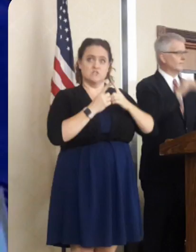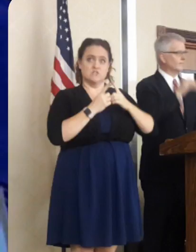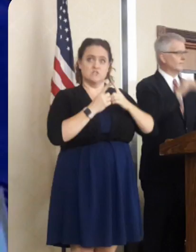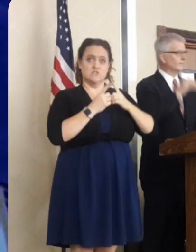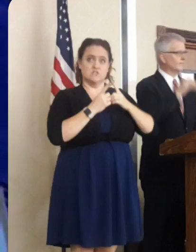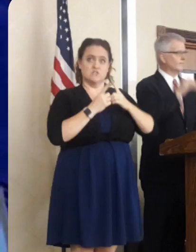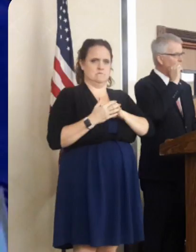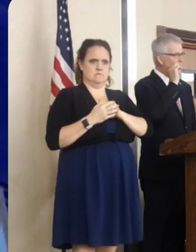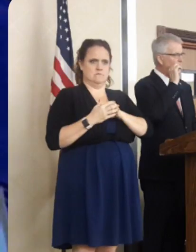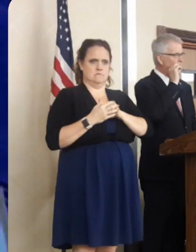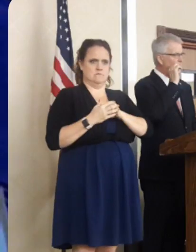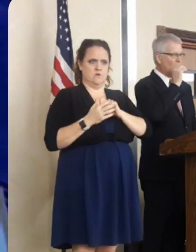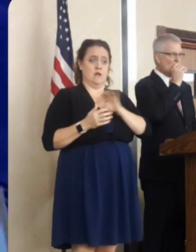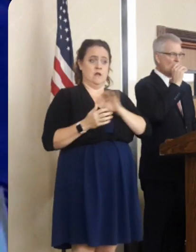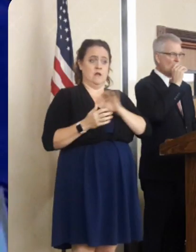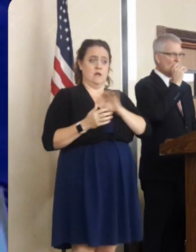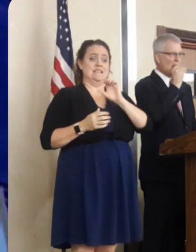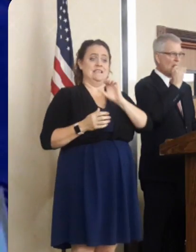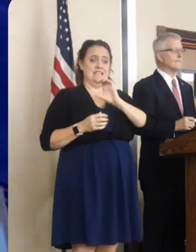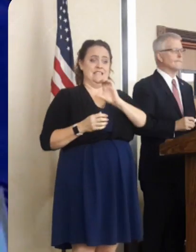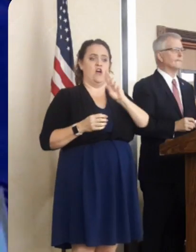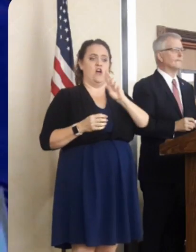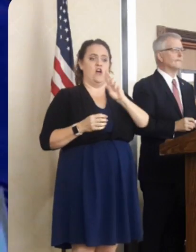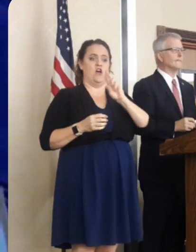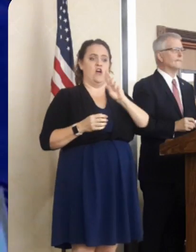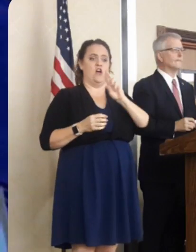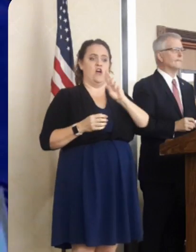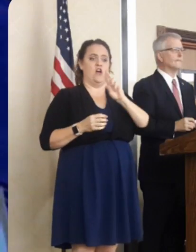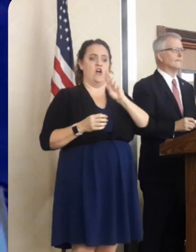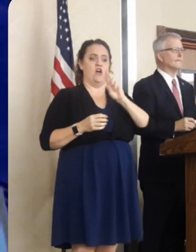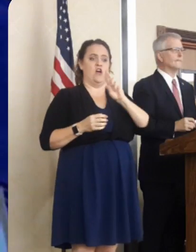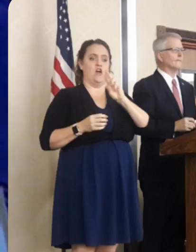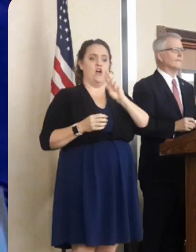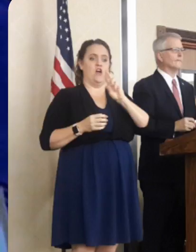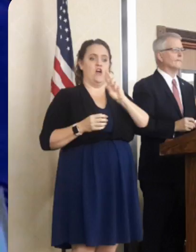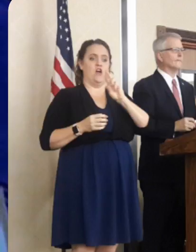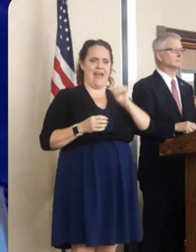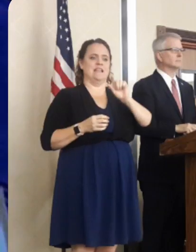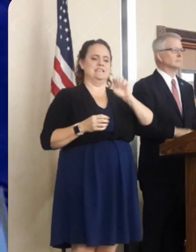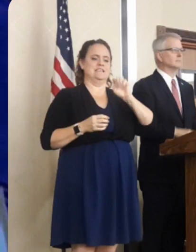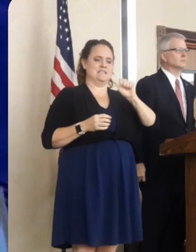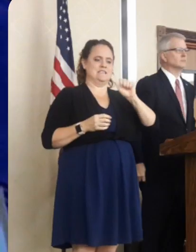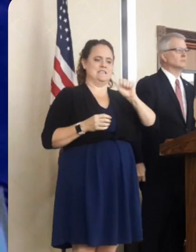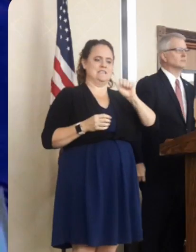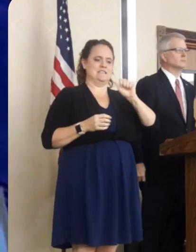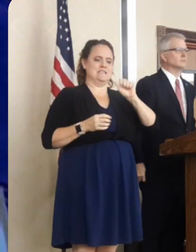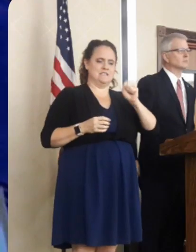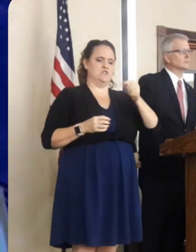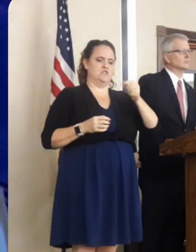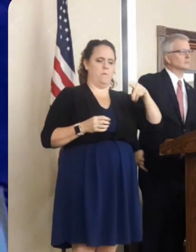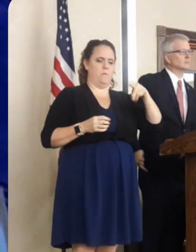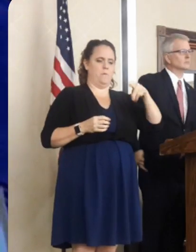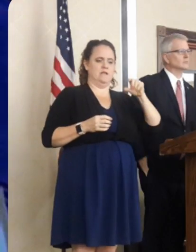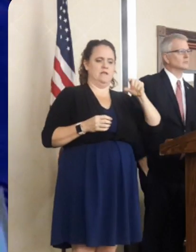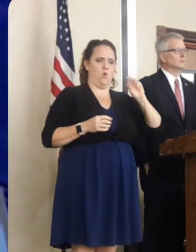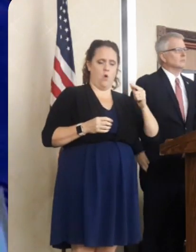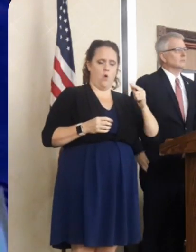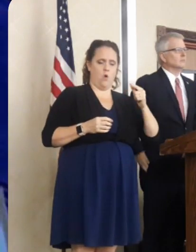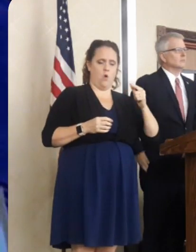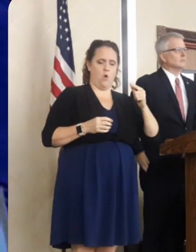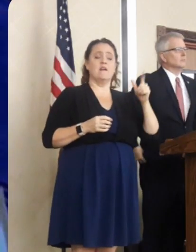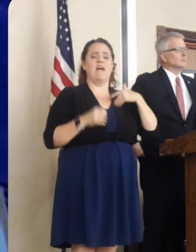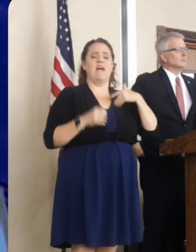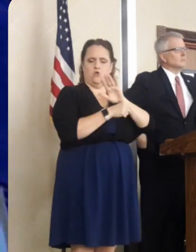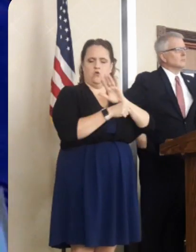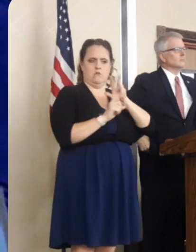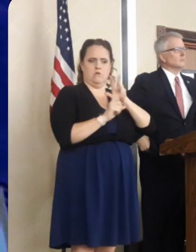crc@texasgop.org. Please keep in mind that a candidate has to do a pre-application. We approve their pre-application. They do a full application, and